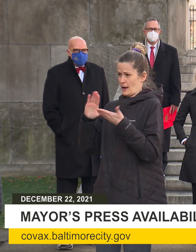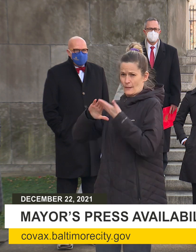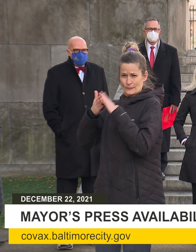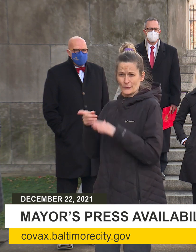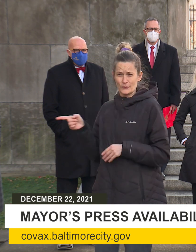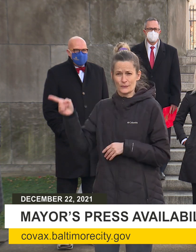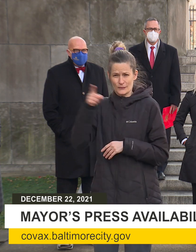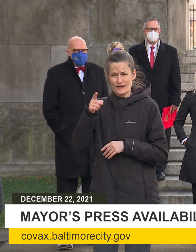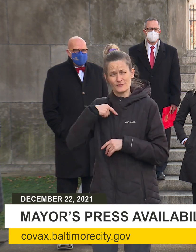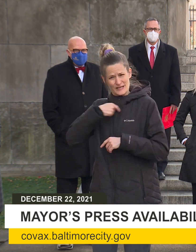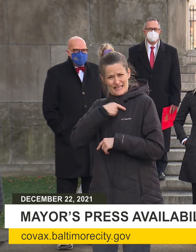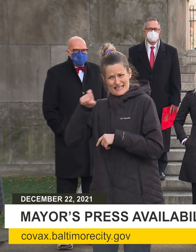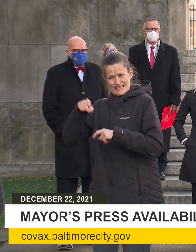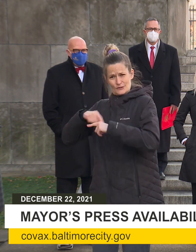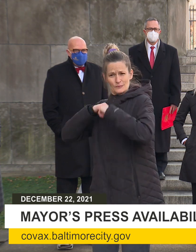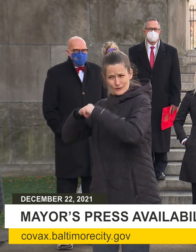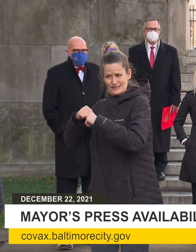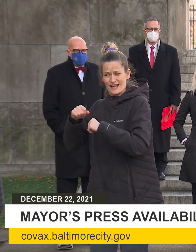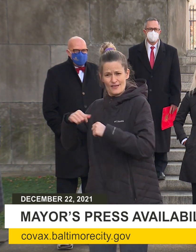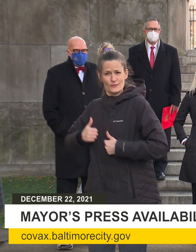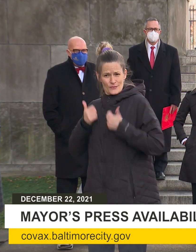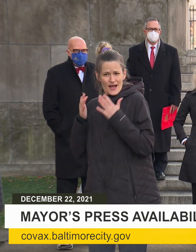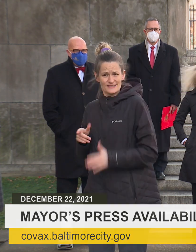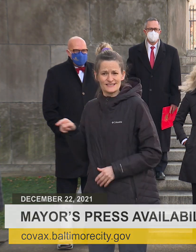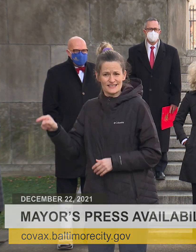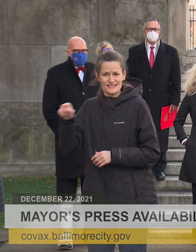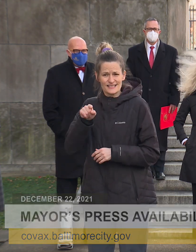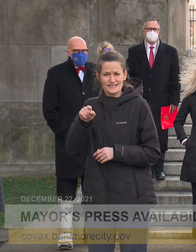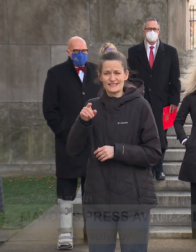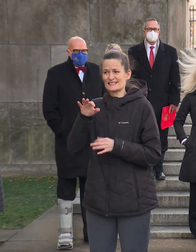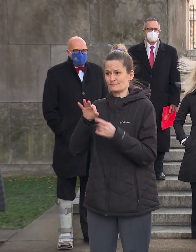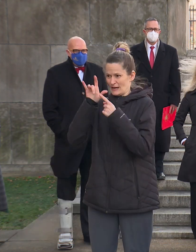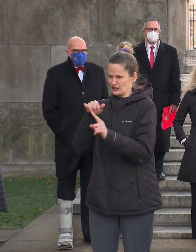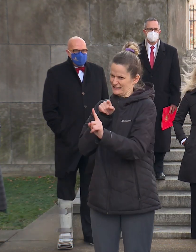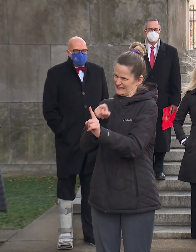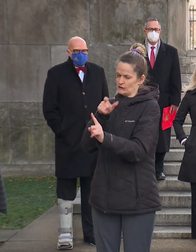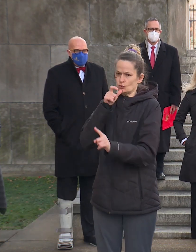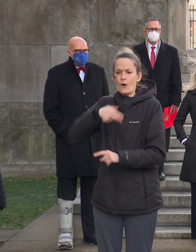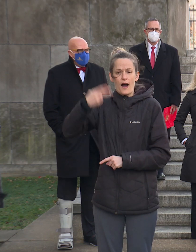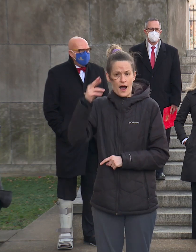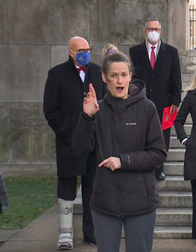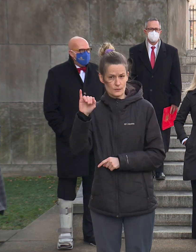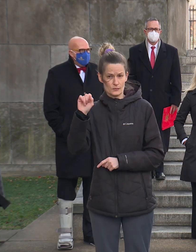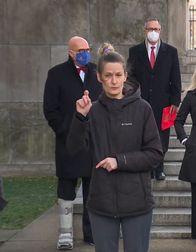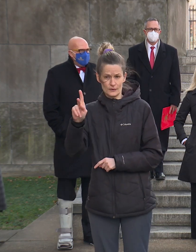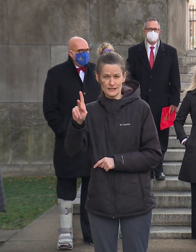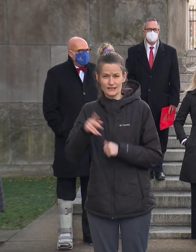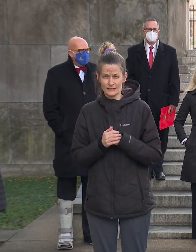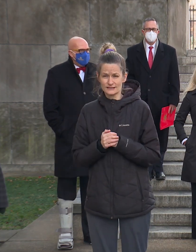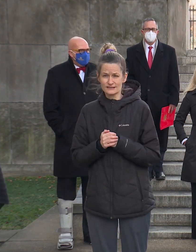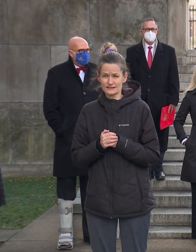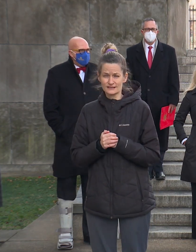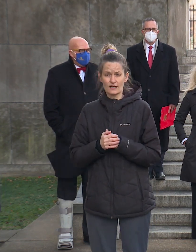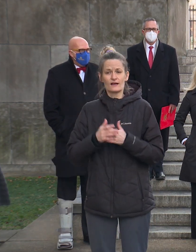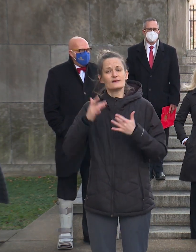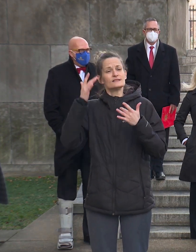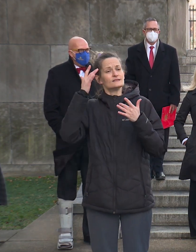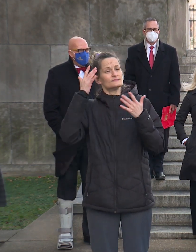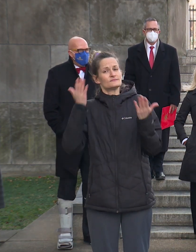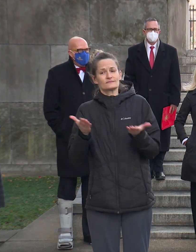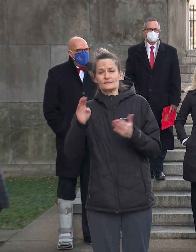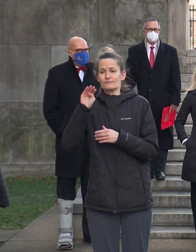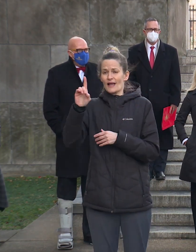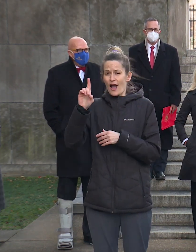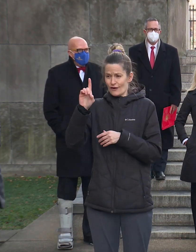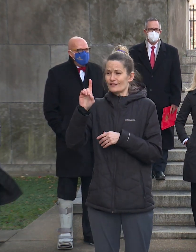at risk of severe illness. Since the Maryland coronavirus dashboard came back online Monday, we have been looking at indicators